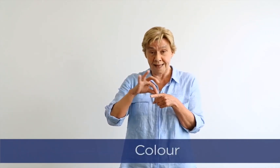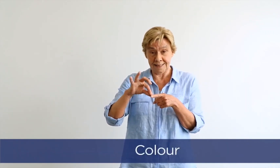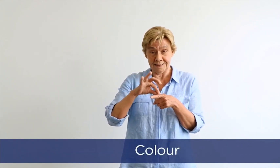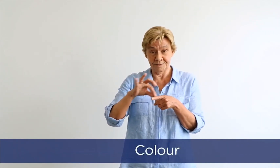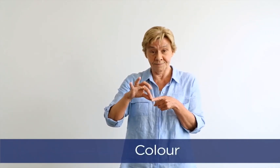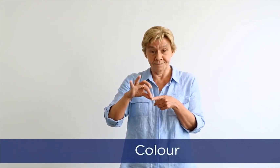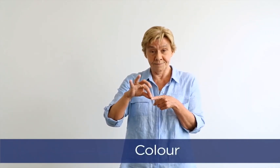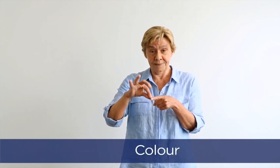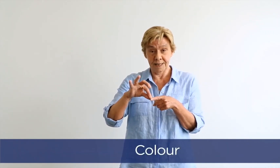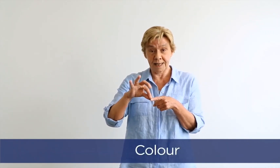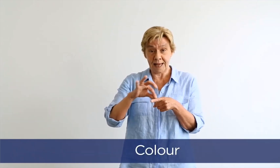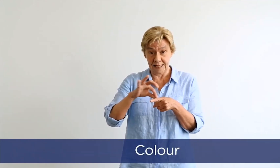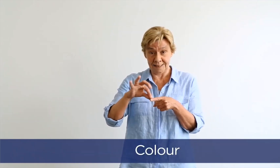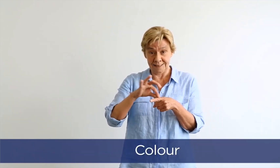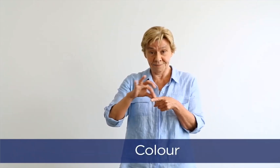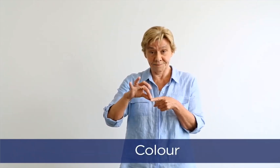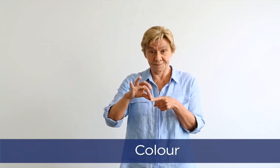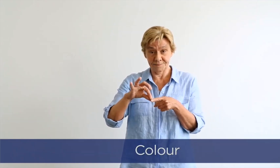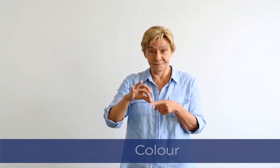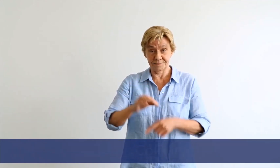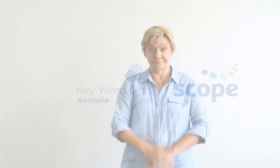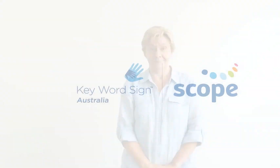Colour, colour.